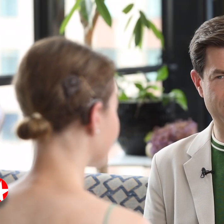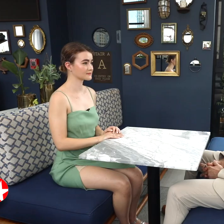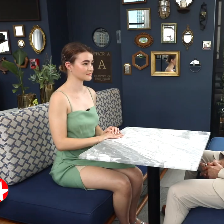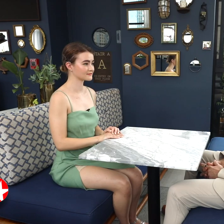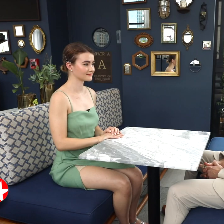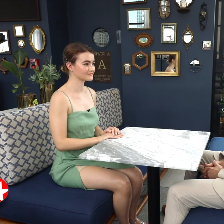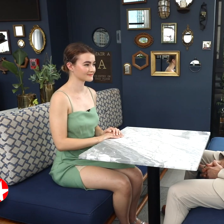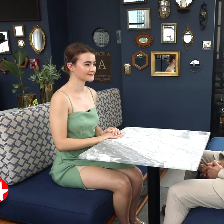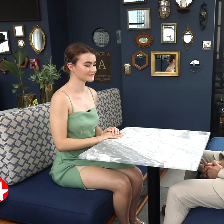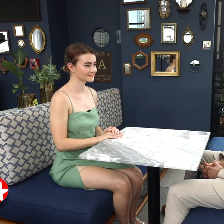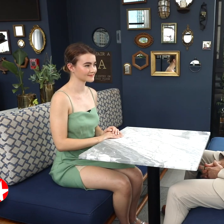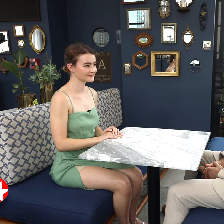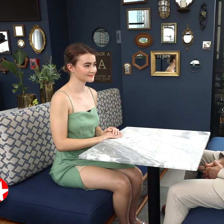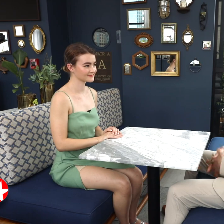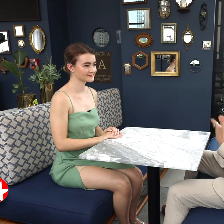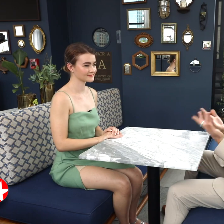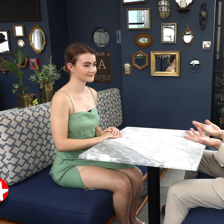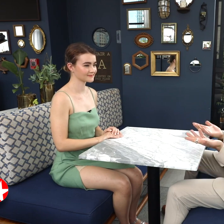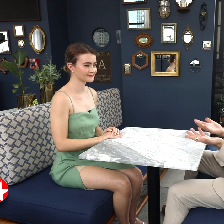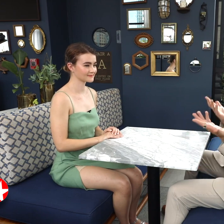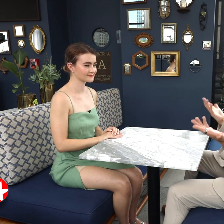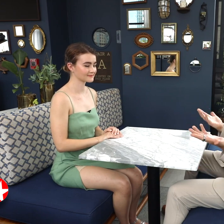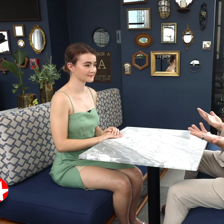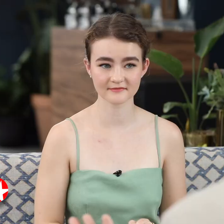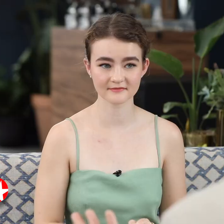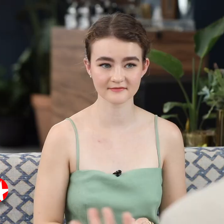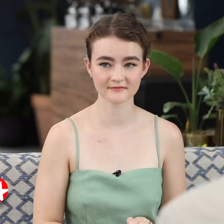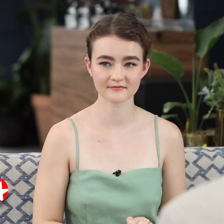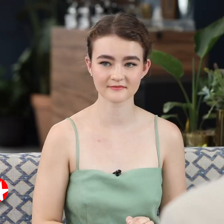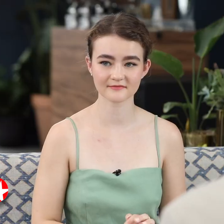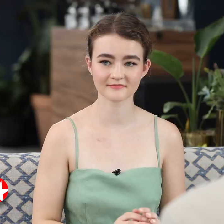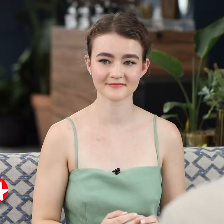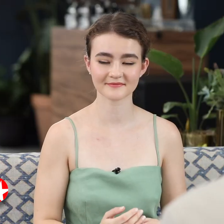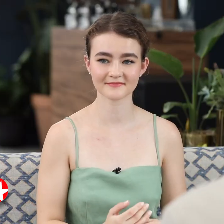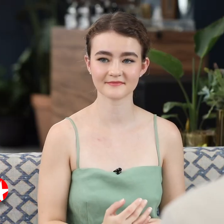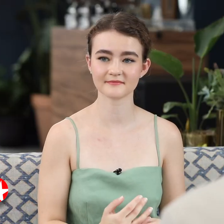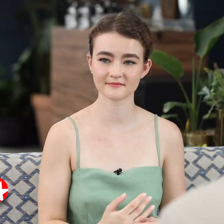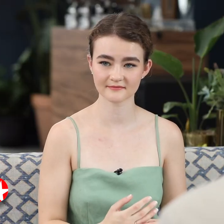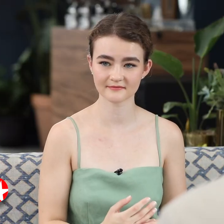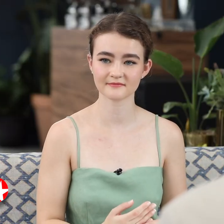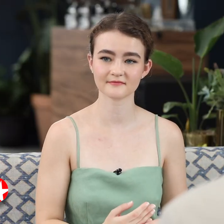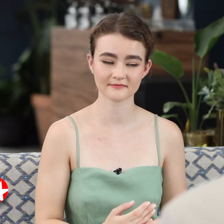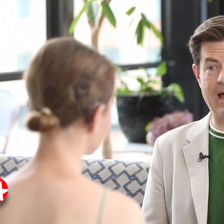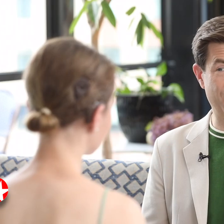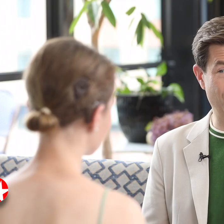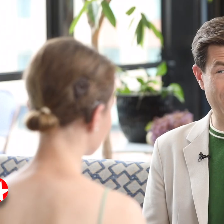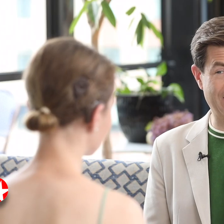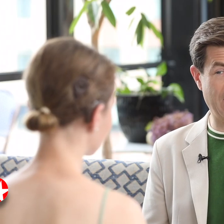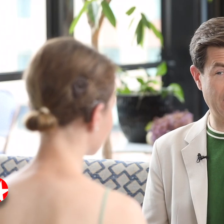I thought maybe we could teach me and everybody something simple like happy opening